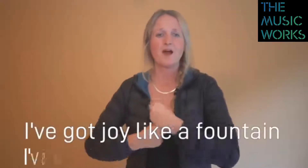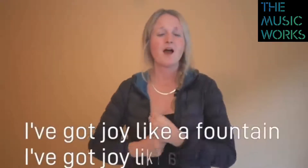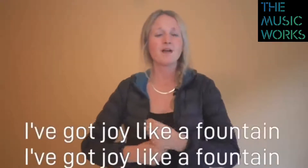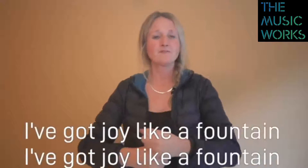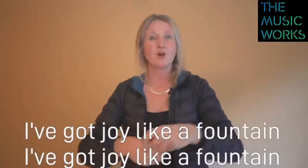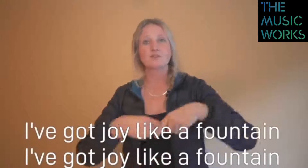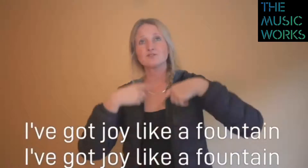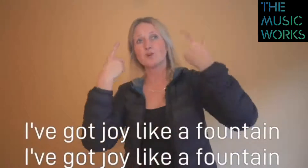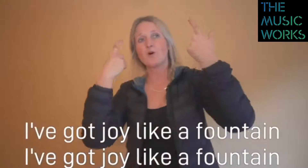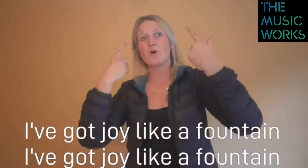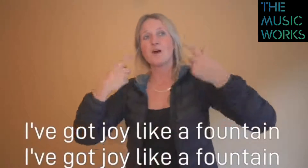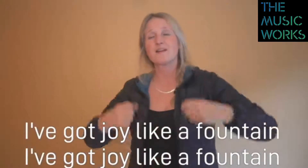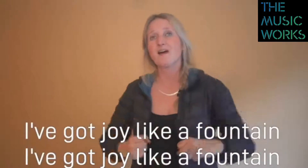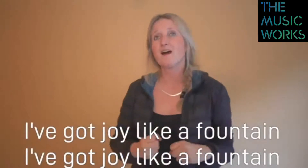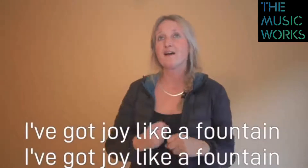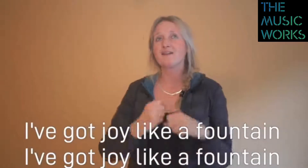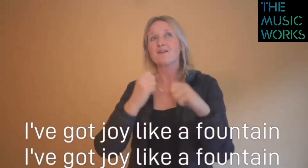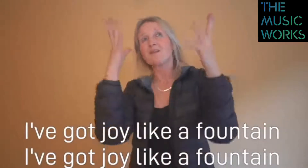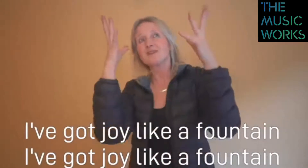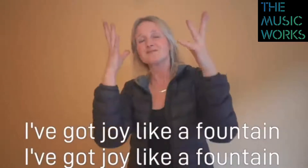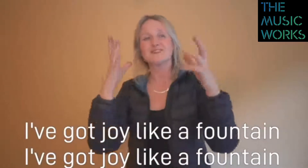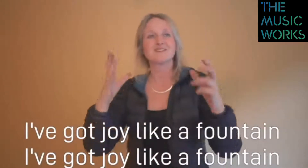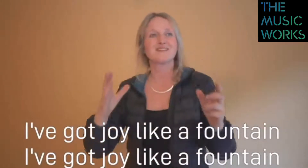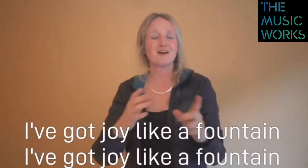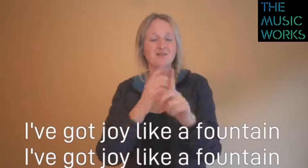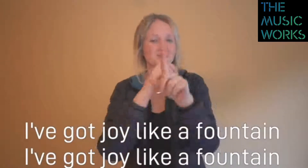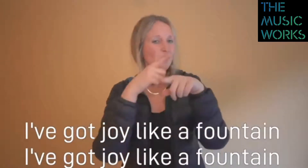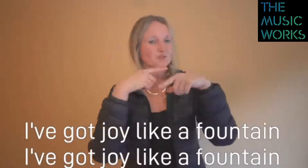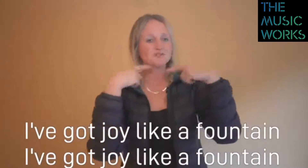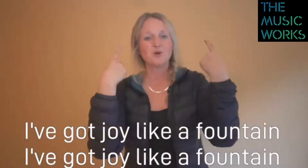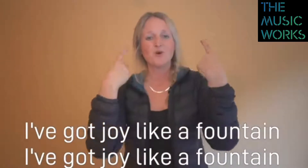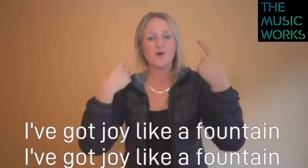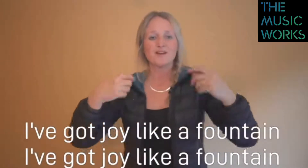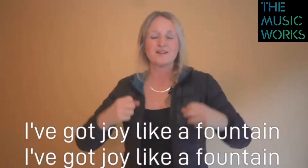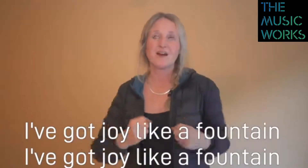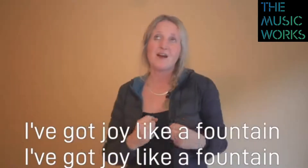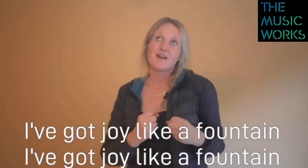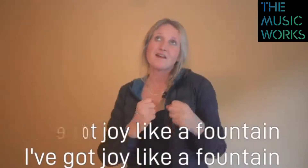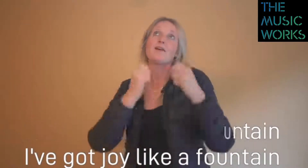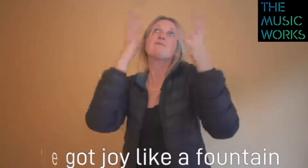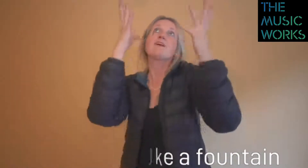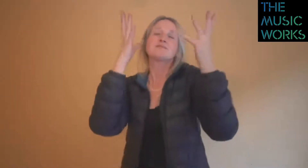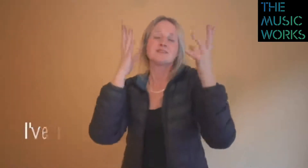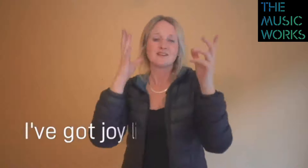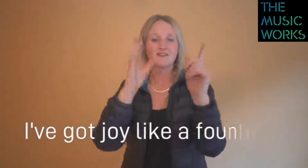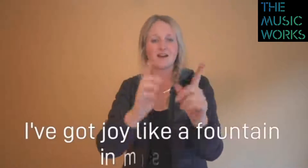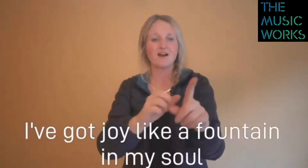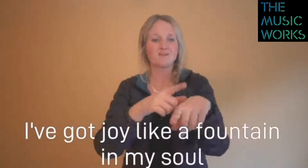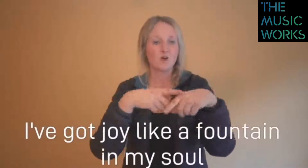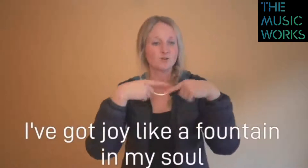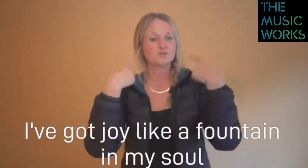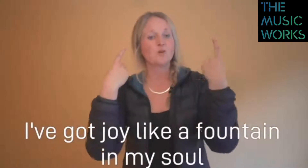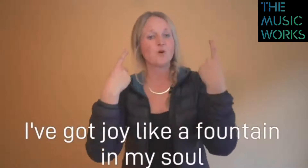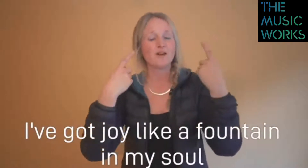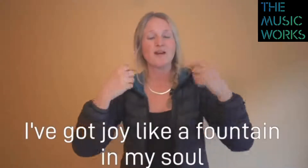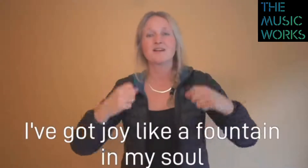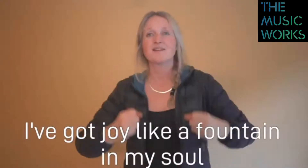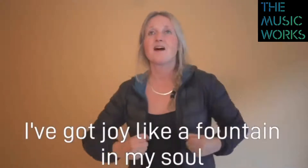I've got joy like a fountain. I've got joy like a fountain. I've got joy like